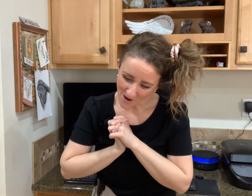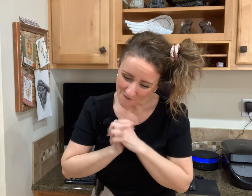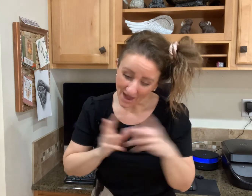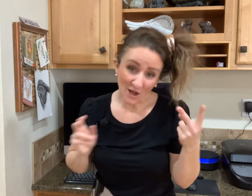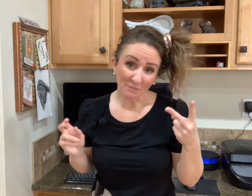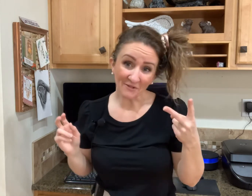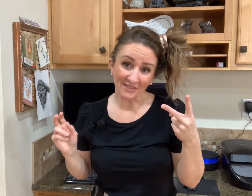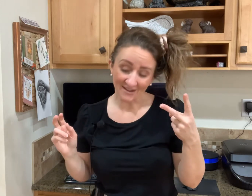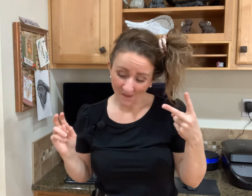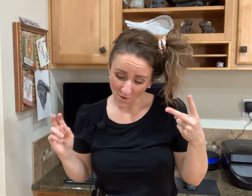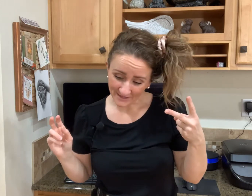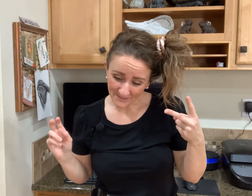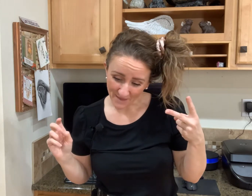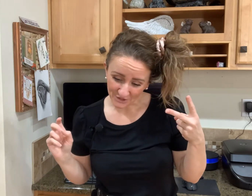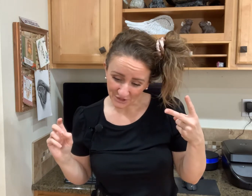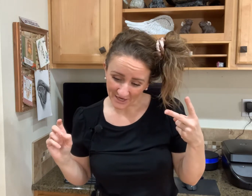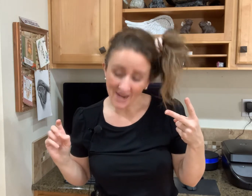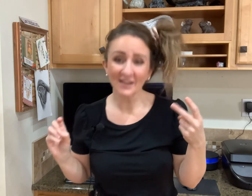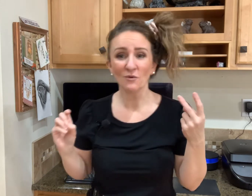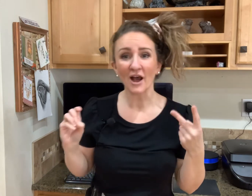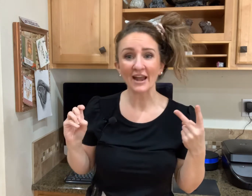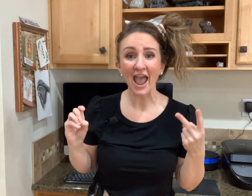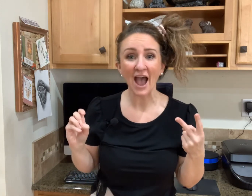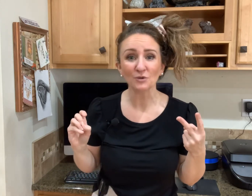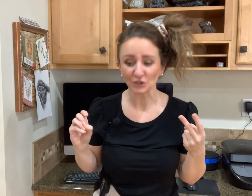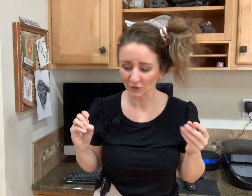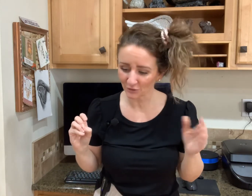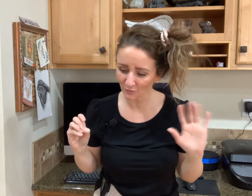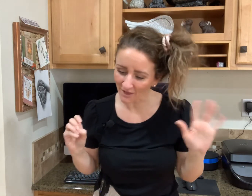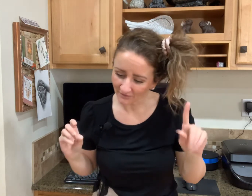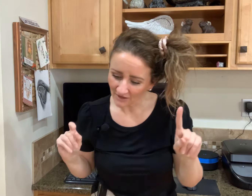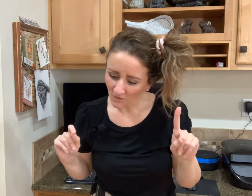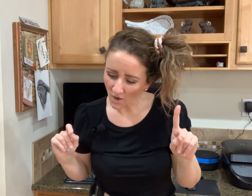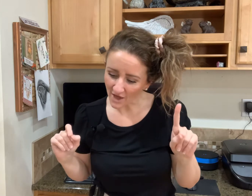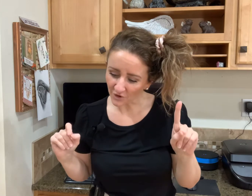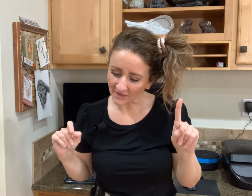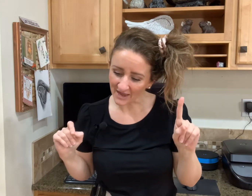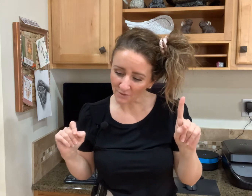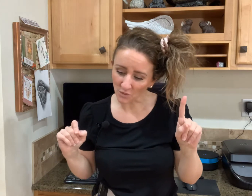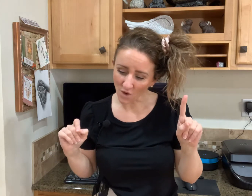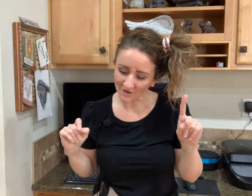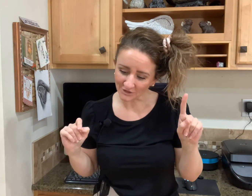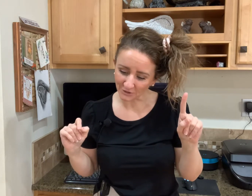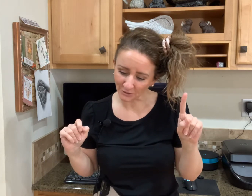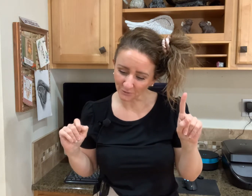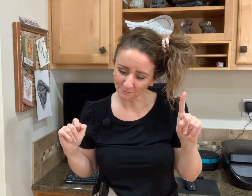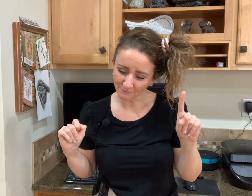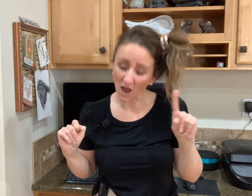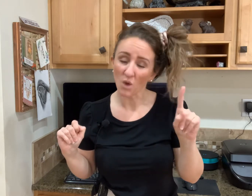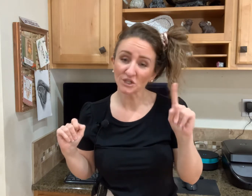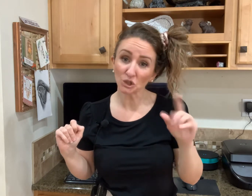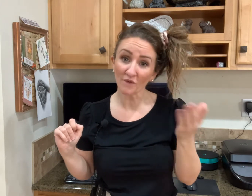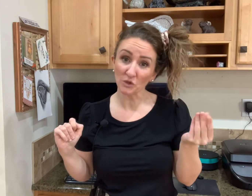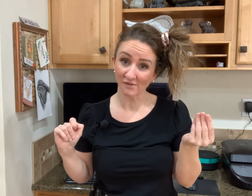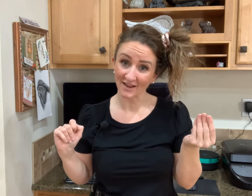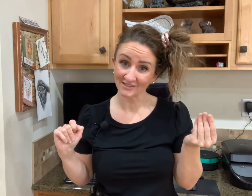A couple of things I wanted to mention. One, one other thing I want to do a few